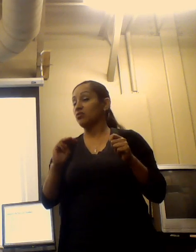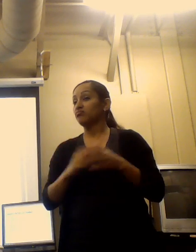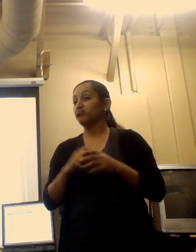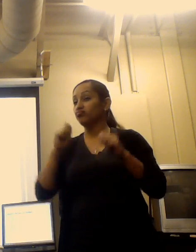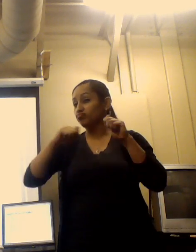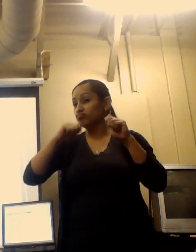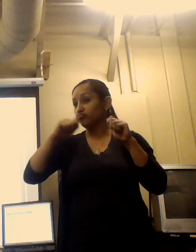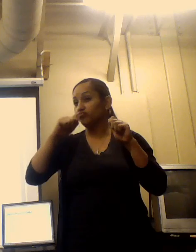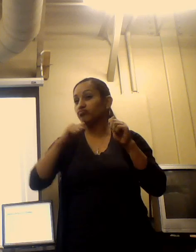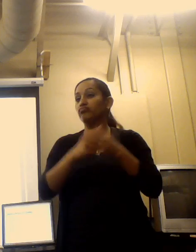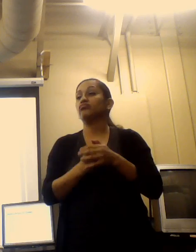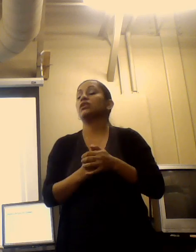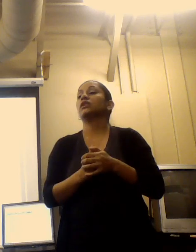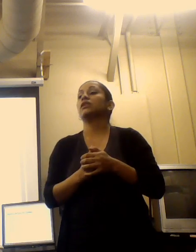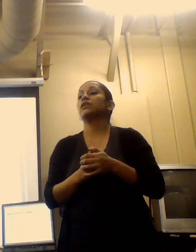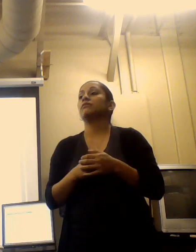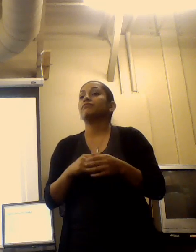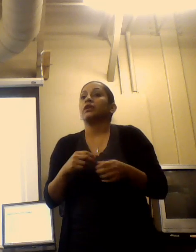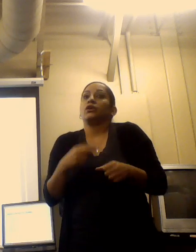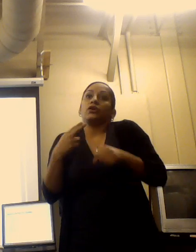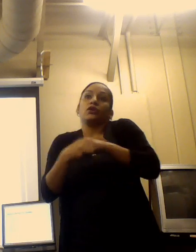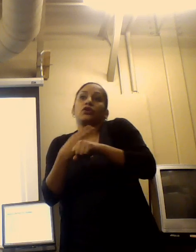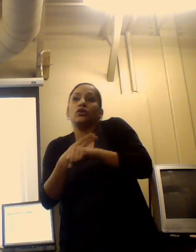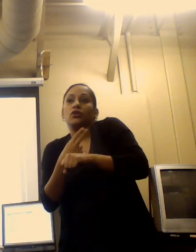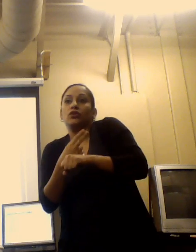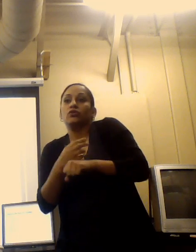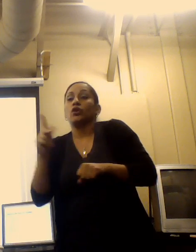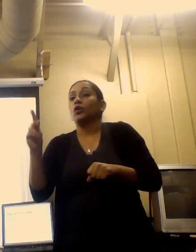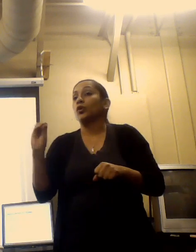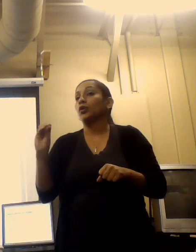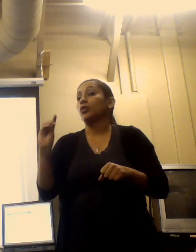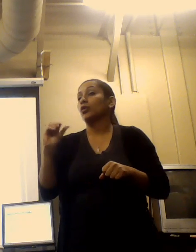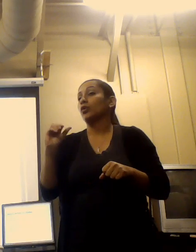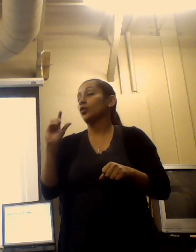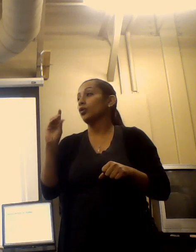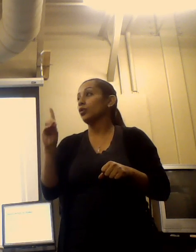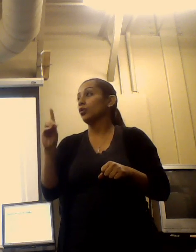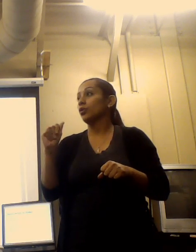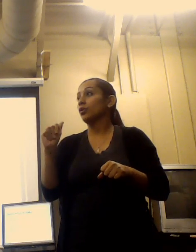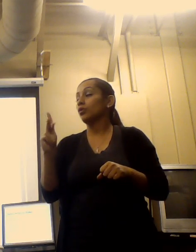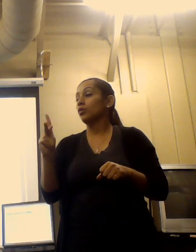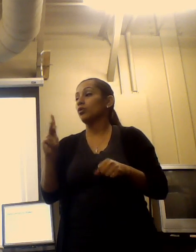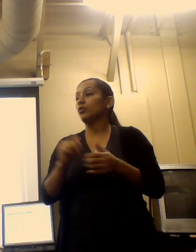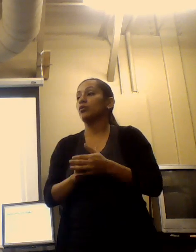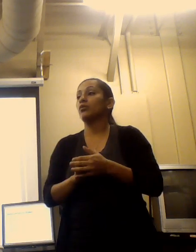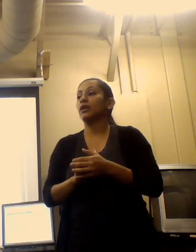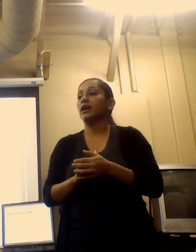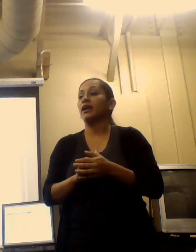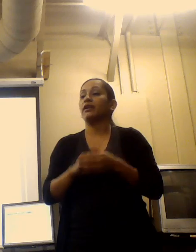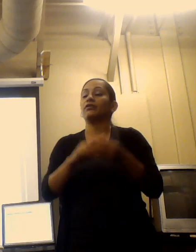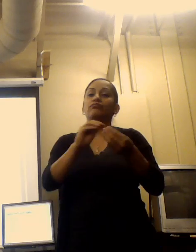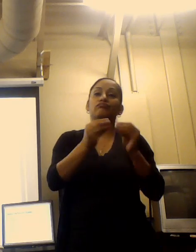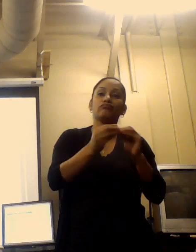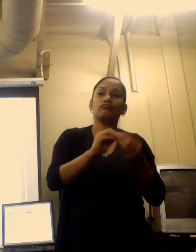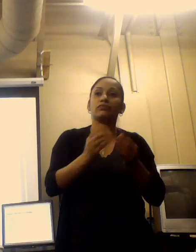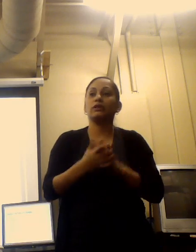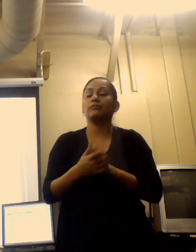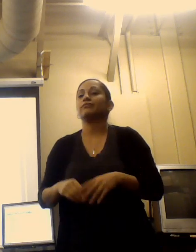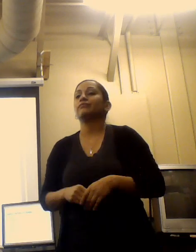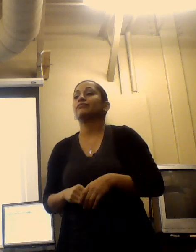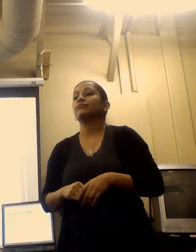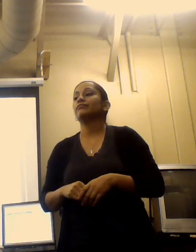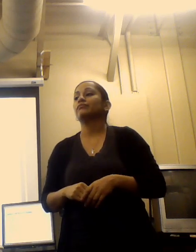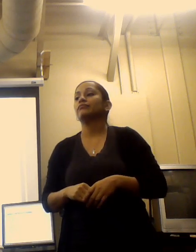Kodak 400, or you'd buy Kodak 1600. And there was a reason. So Kodak 100 is, I'm gonna go